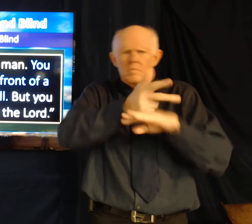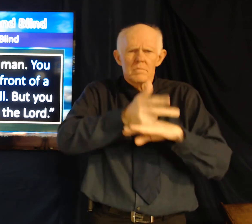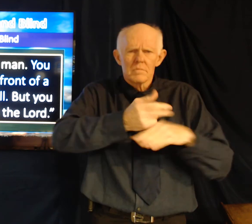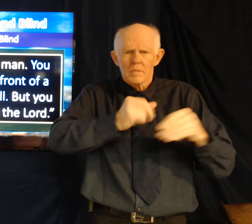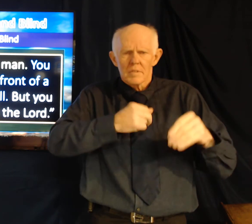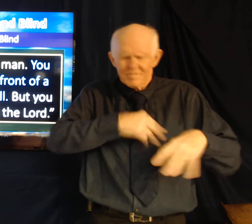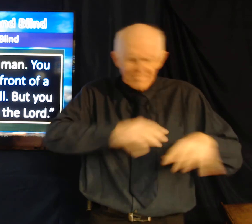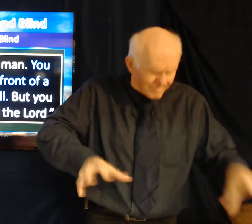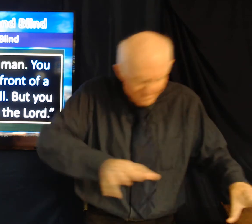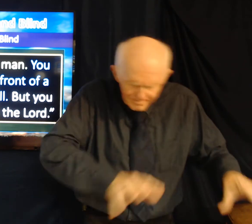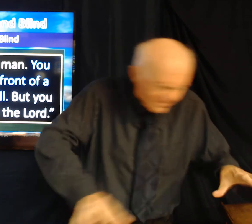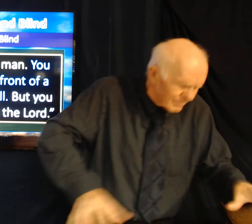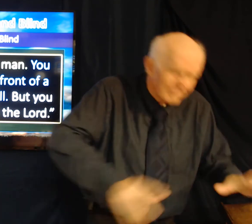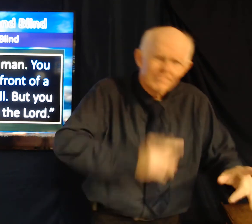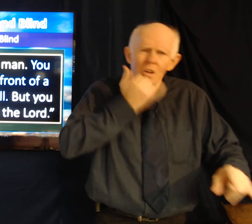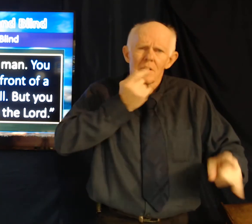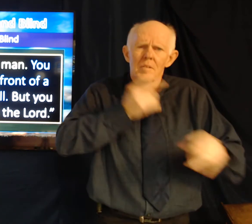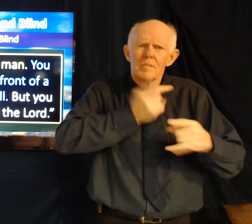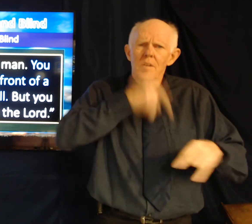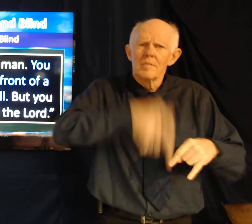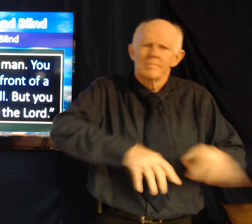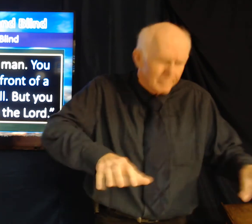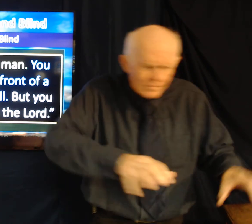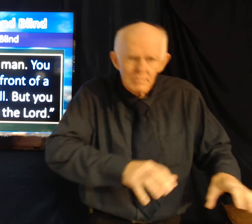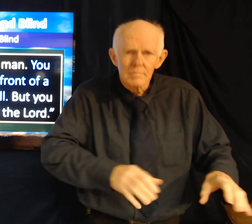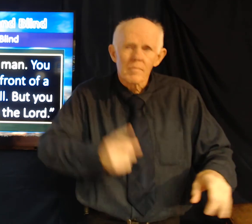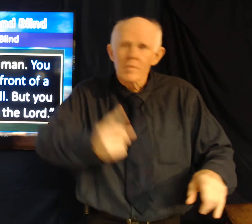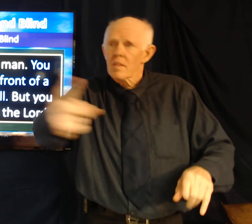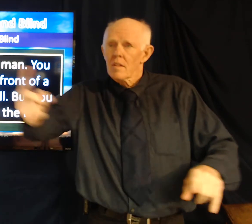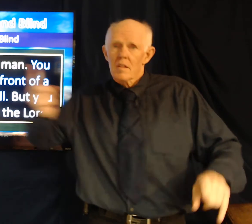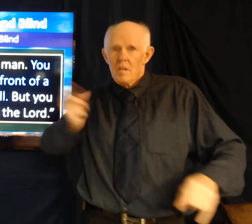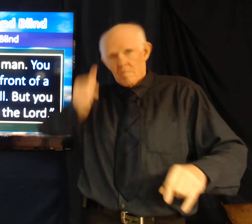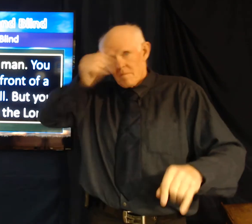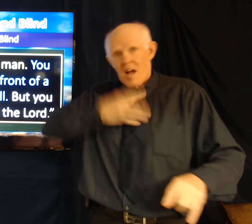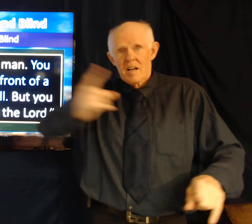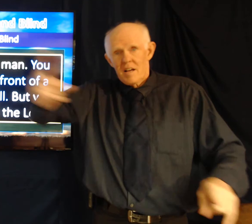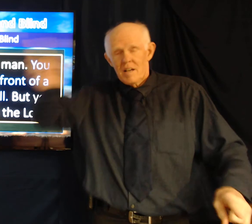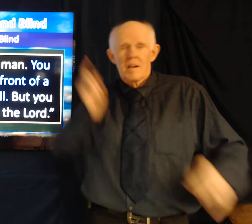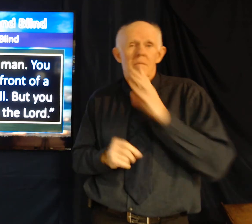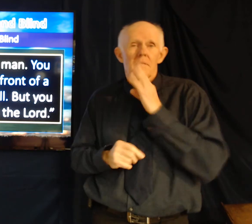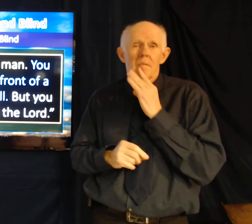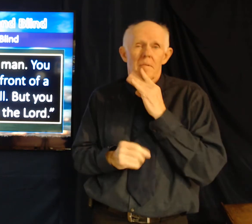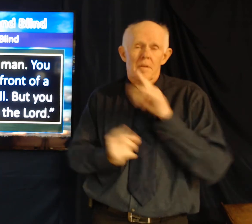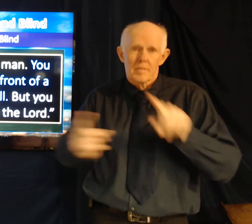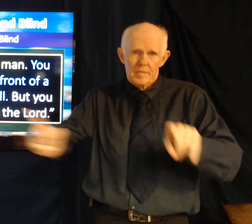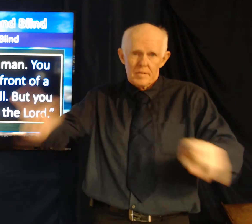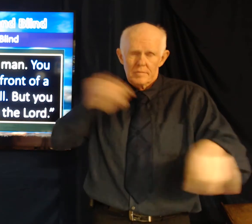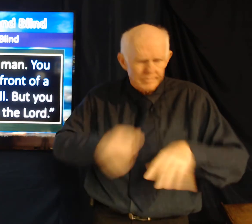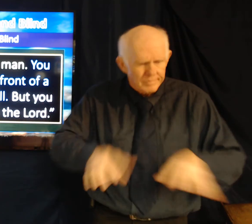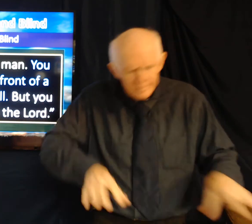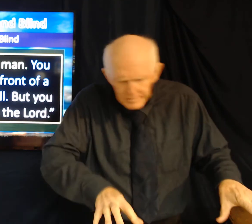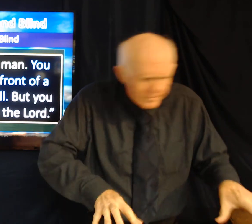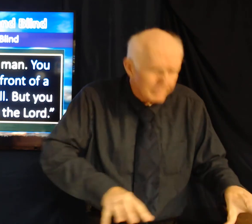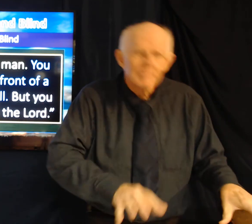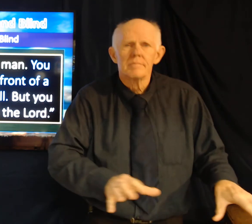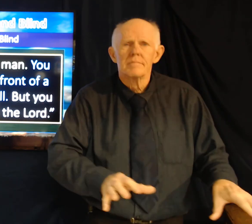store, and I was parked. And I was looking in the trunk. And there was a man who came around and was talking, and